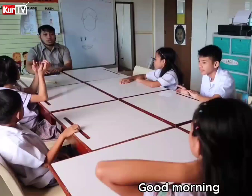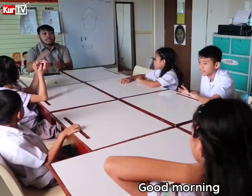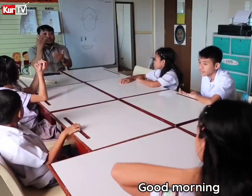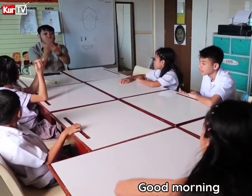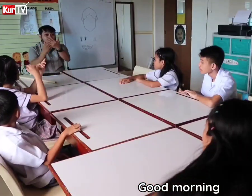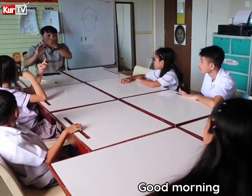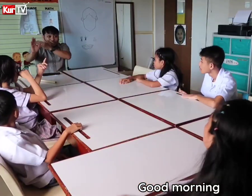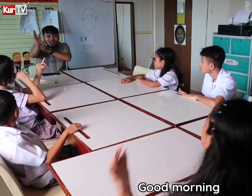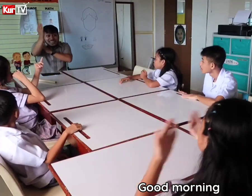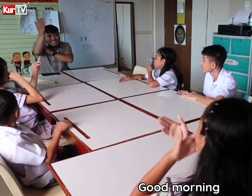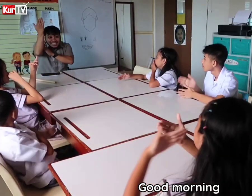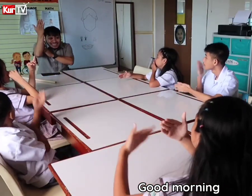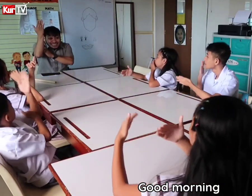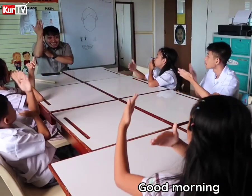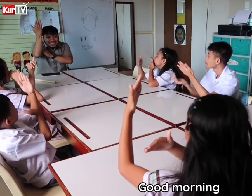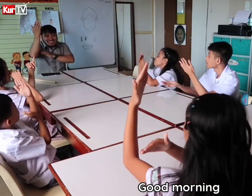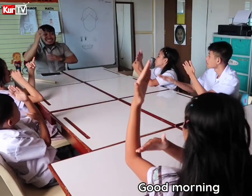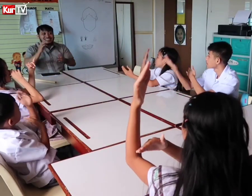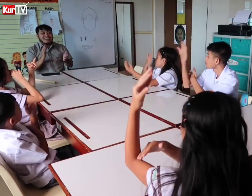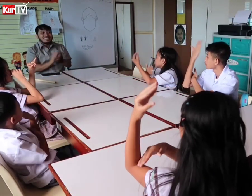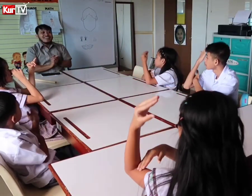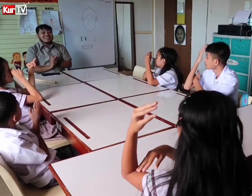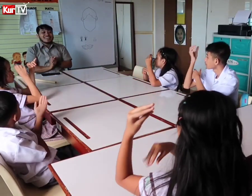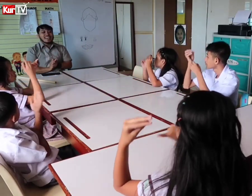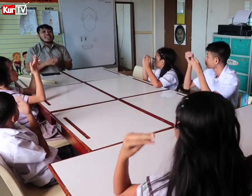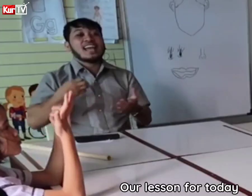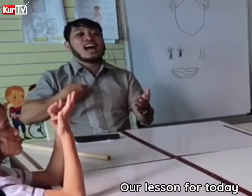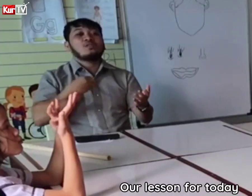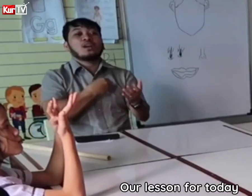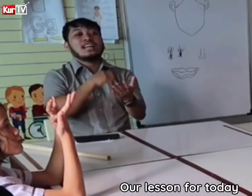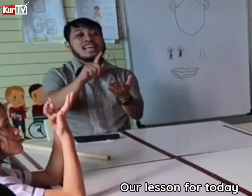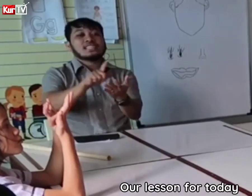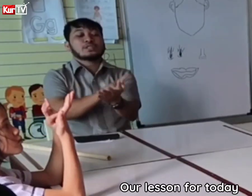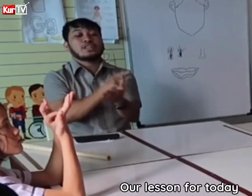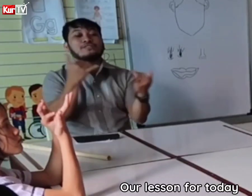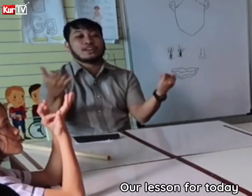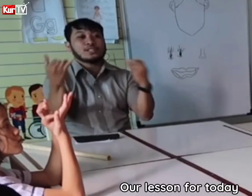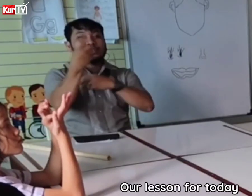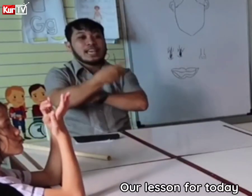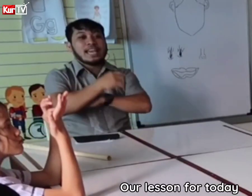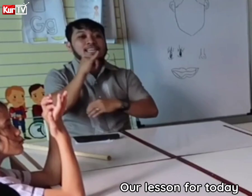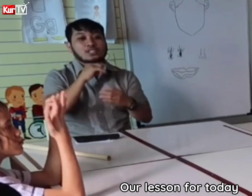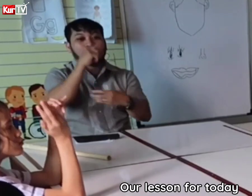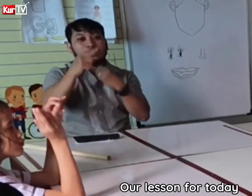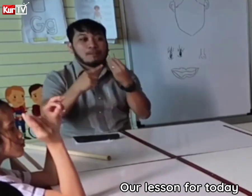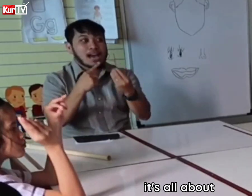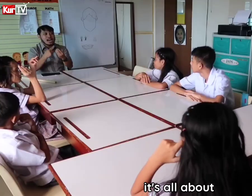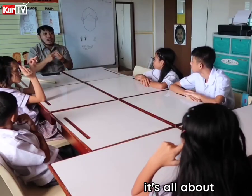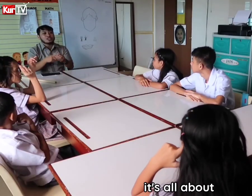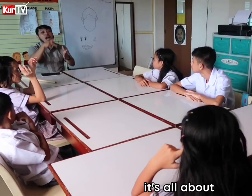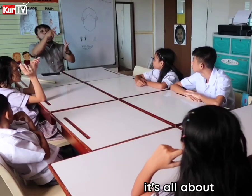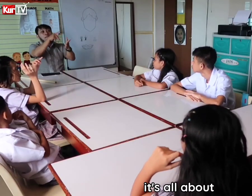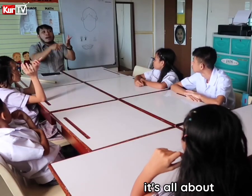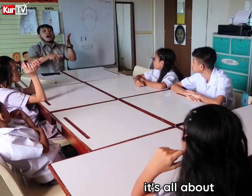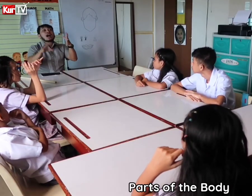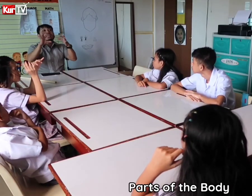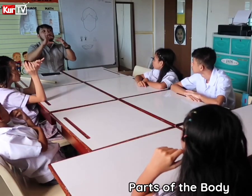Okay, good morning! Okay, our lesson for today is all about parts